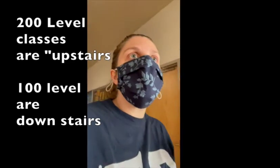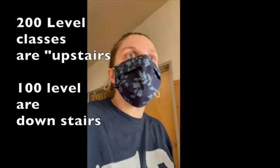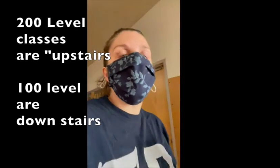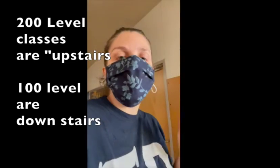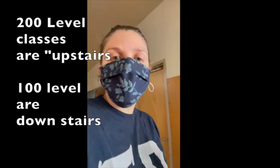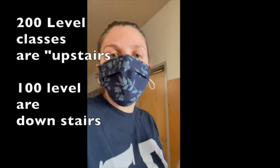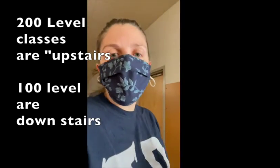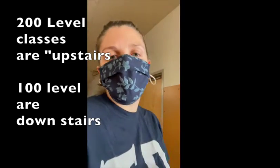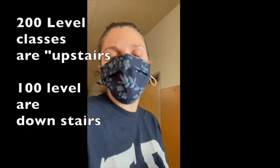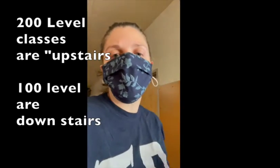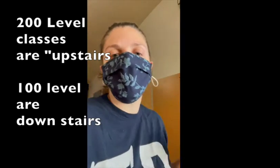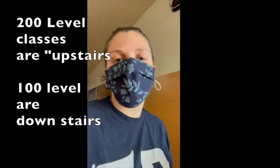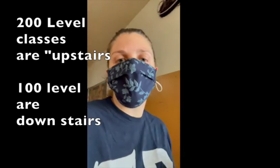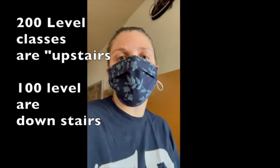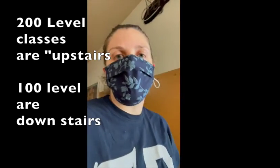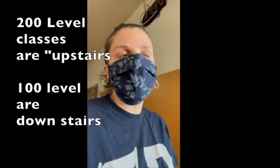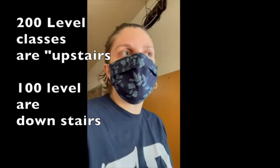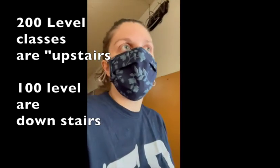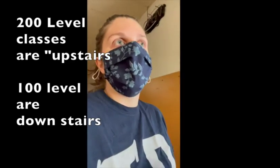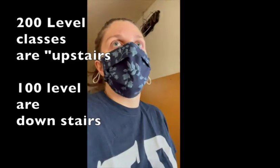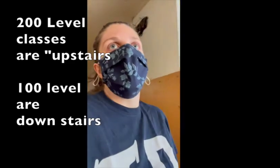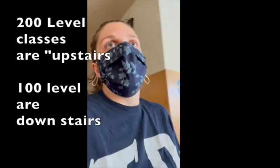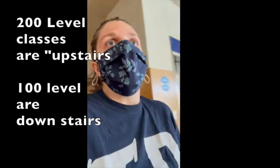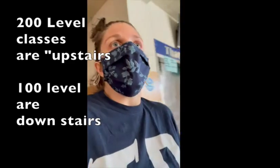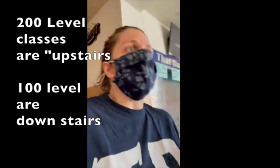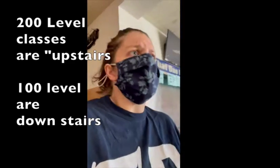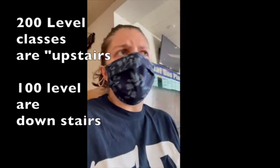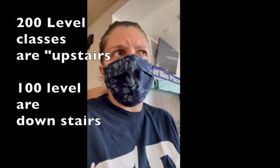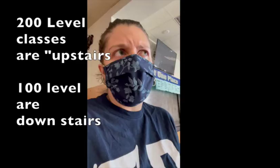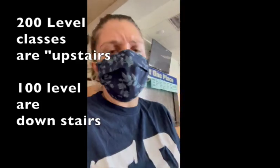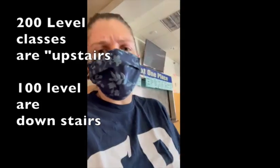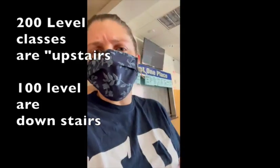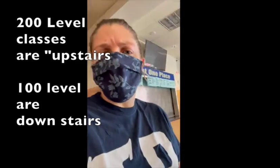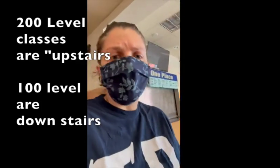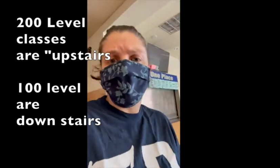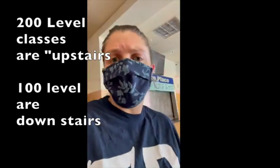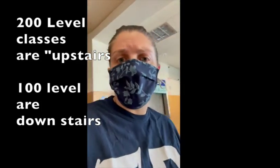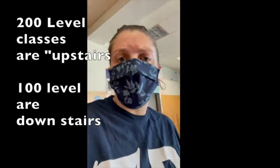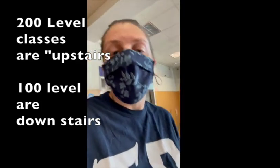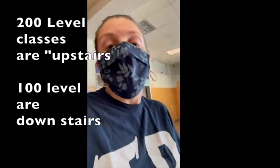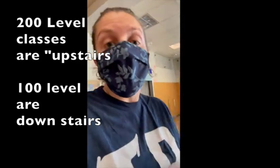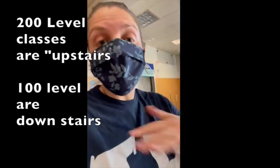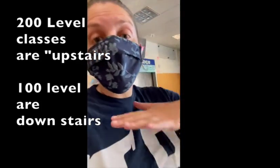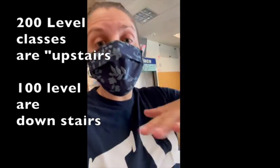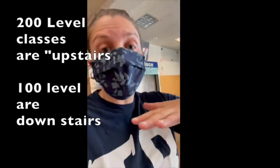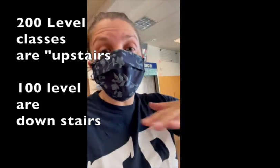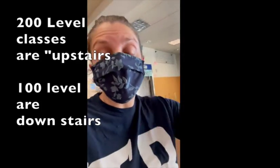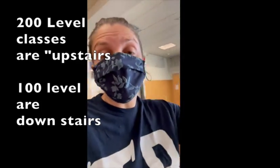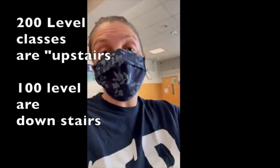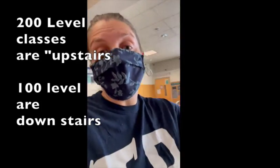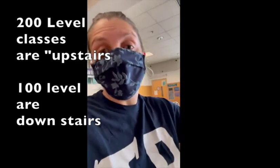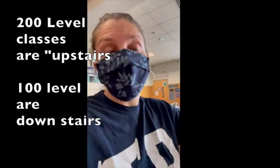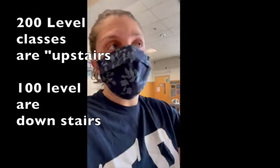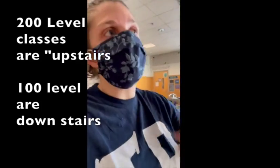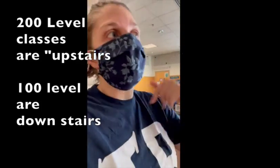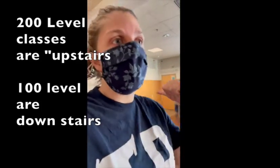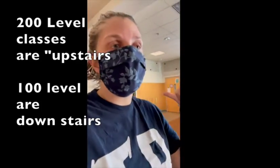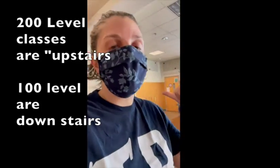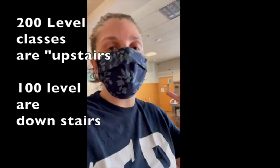that's a 200 level class, 210, 245, that's gonna be on this level. So if you came through the main